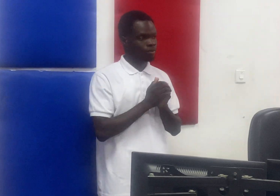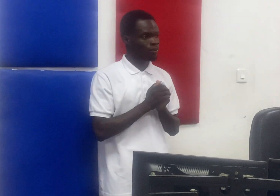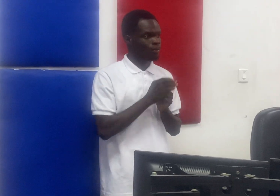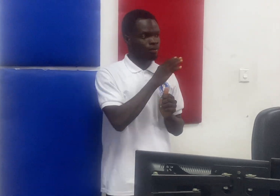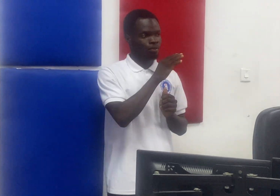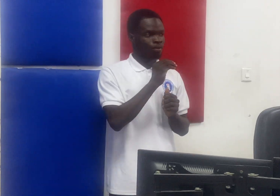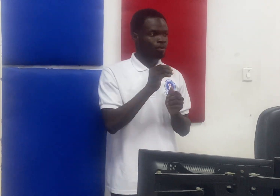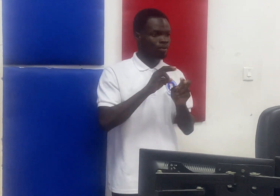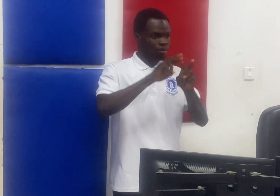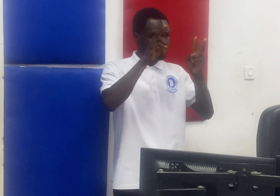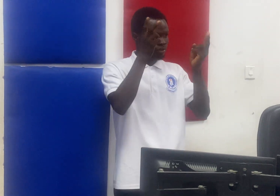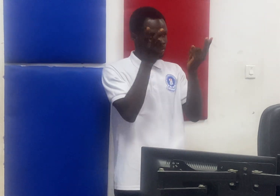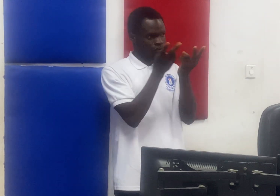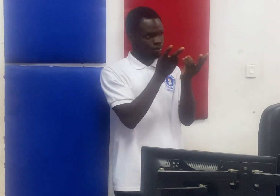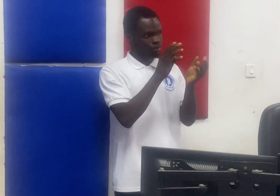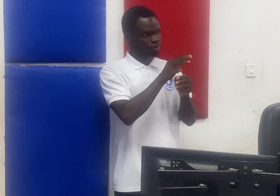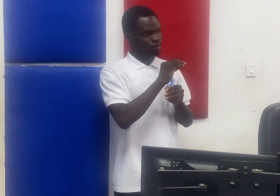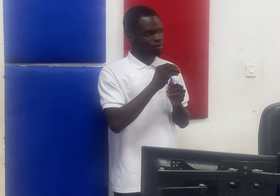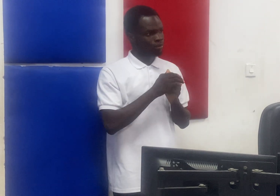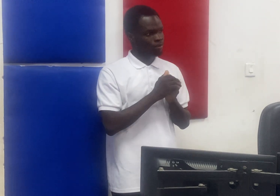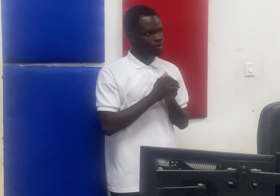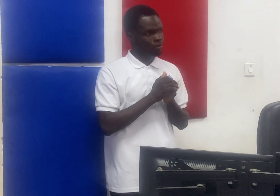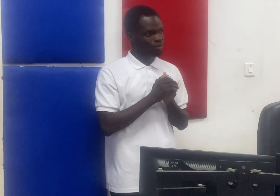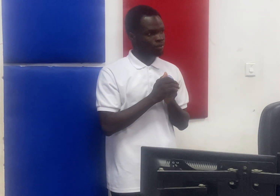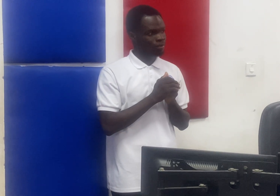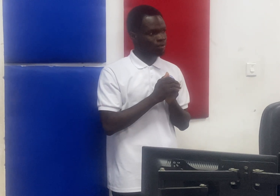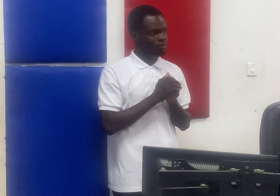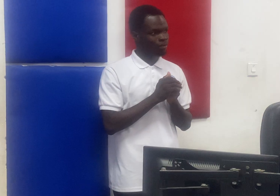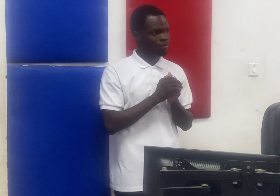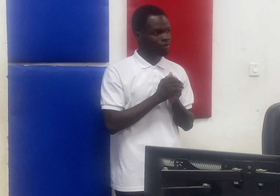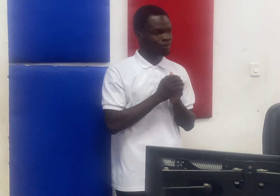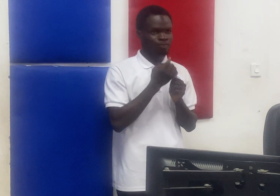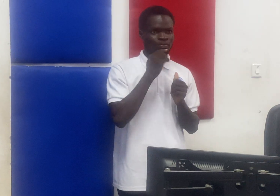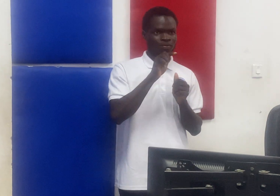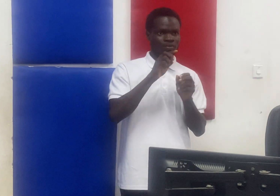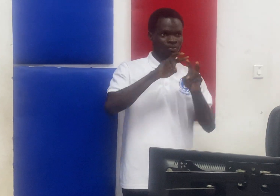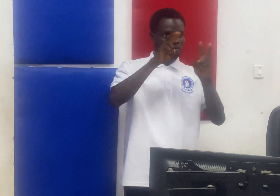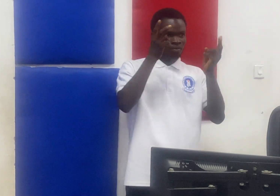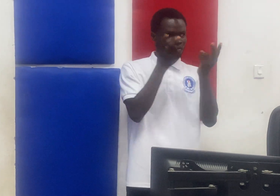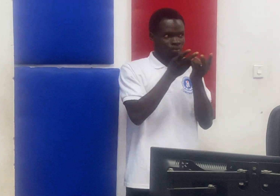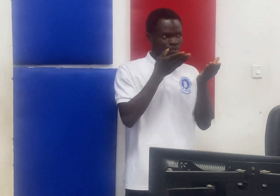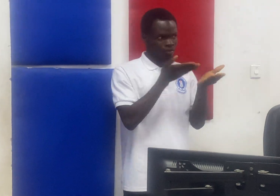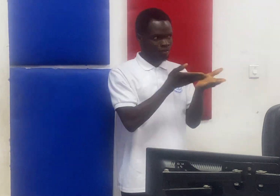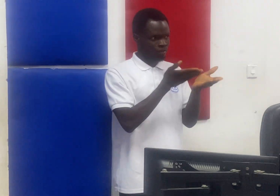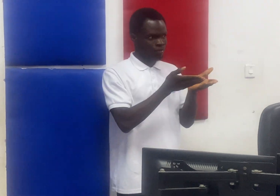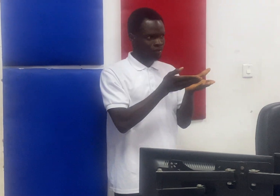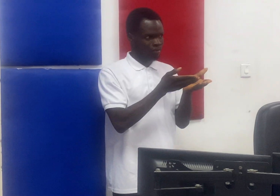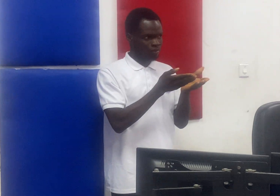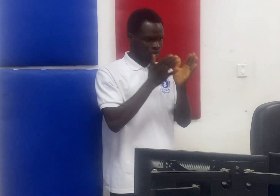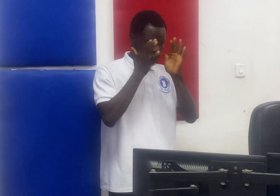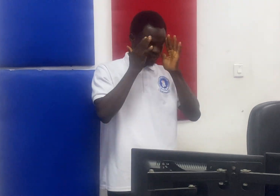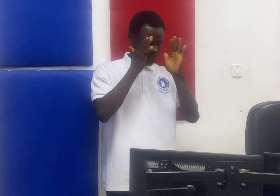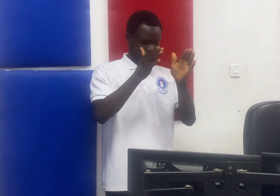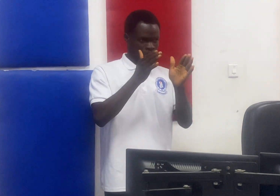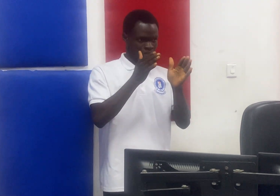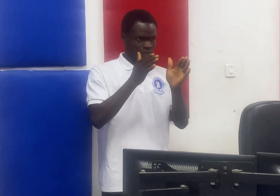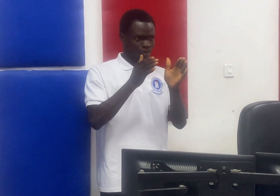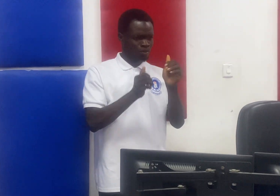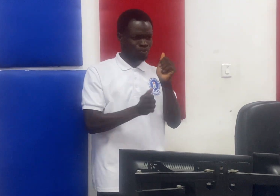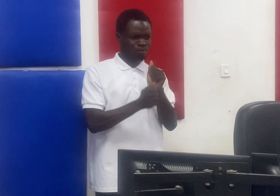value them. I'm saying value them here. I'm stressing on the value because most people see persons